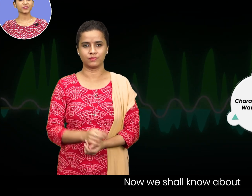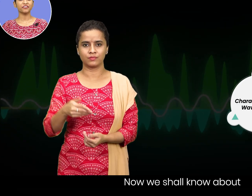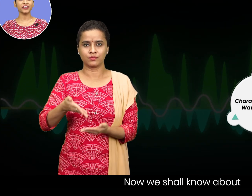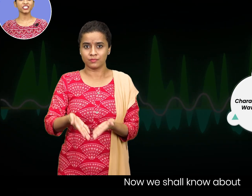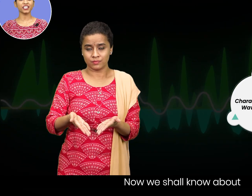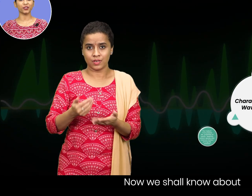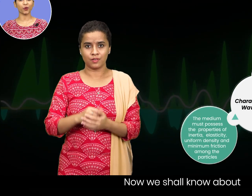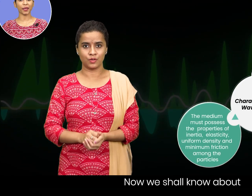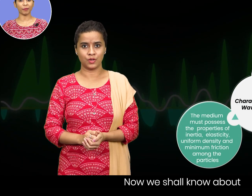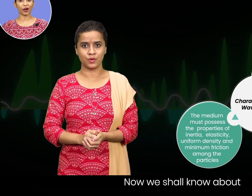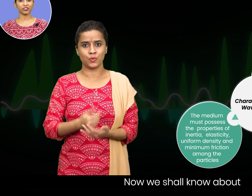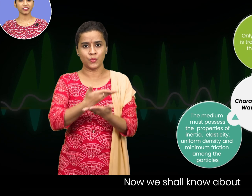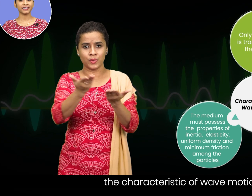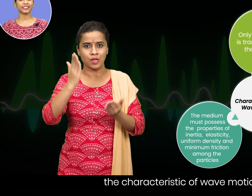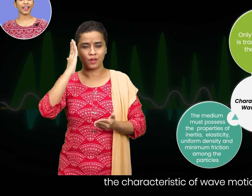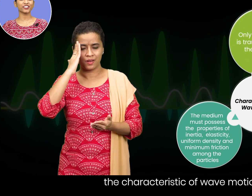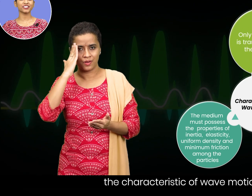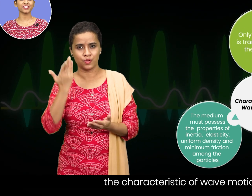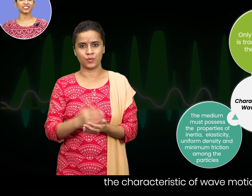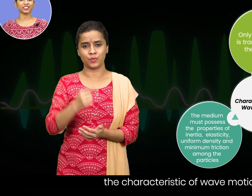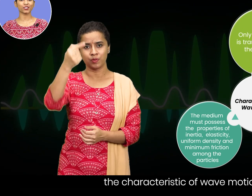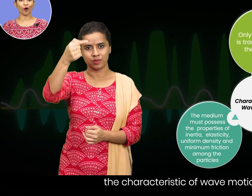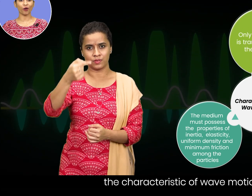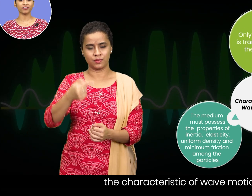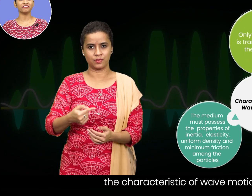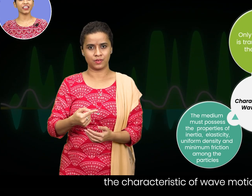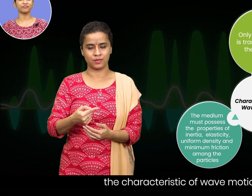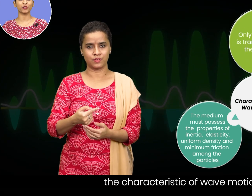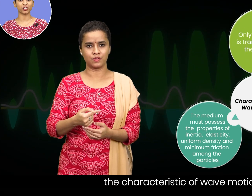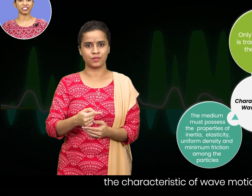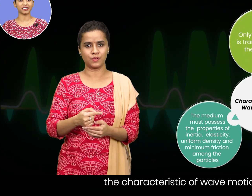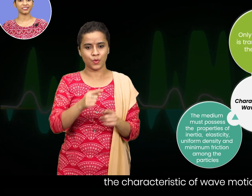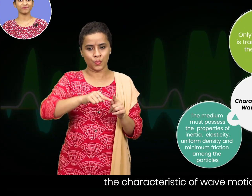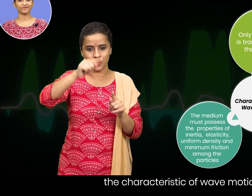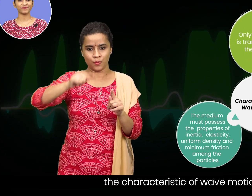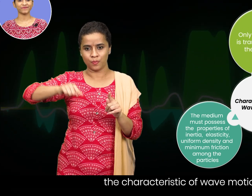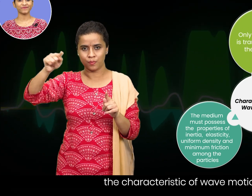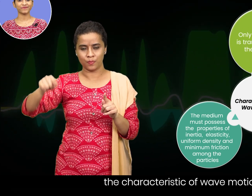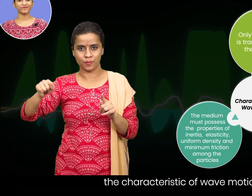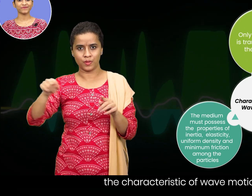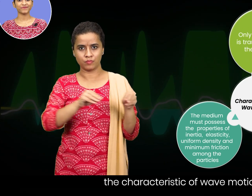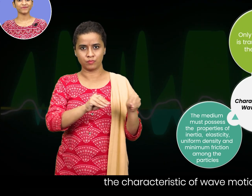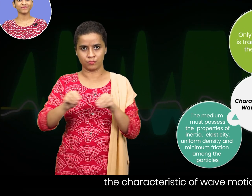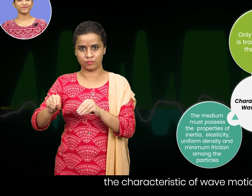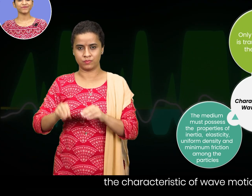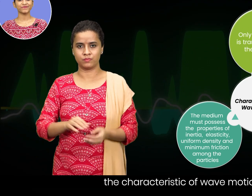Now, we shall know about the characteristics of wave motion.